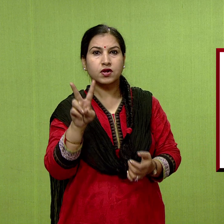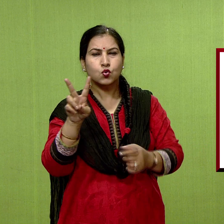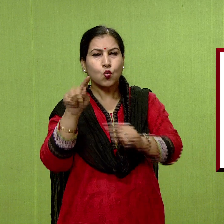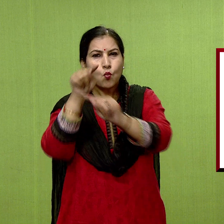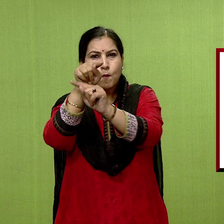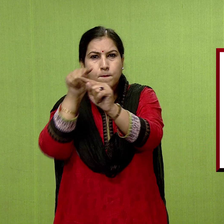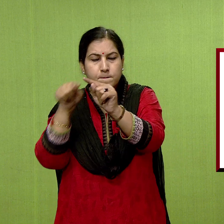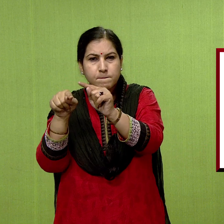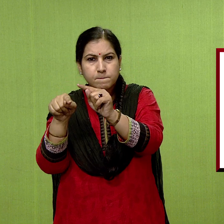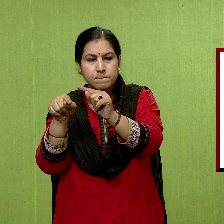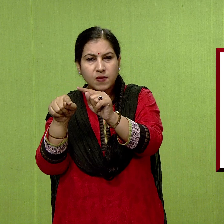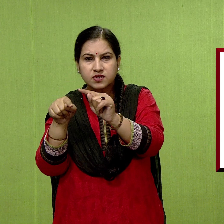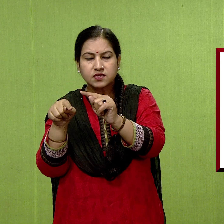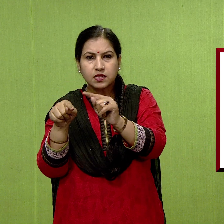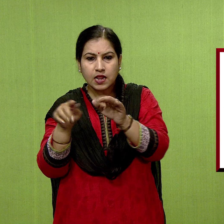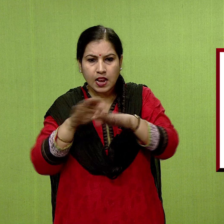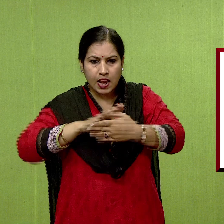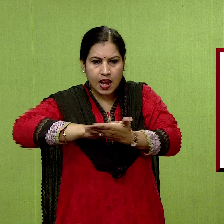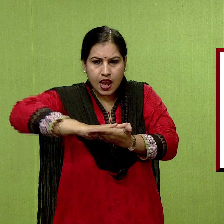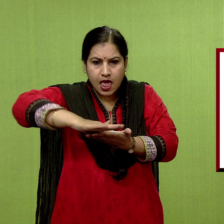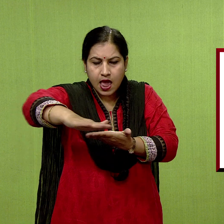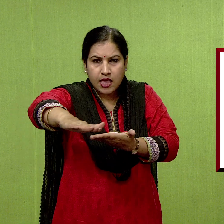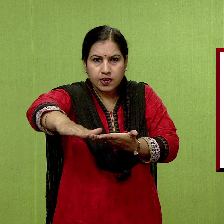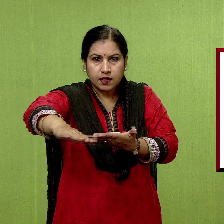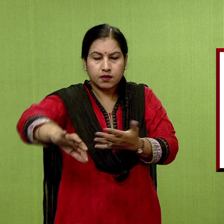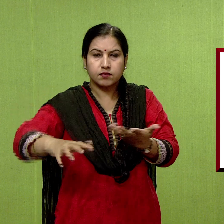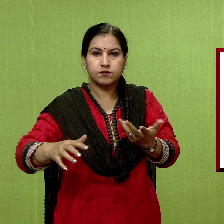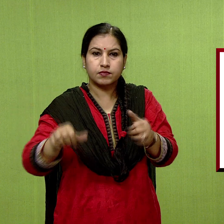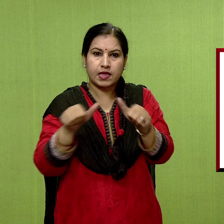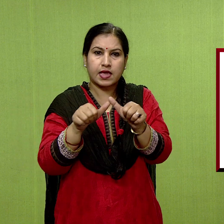2.42% of the total world land area.